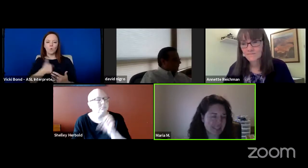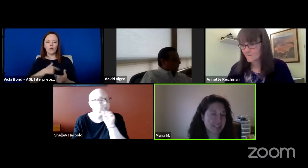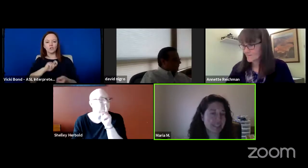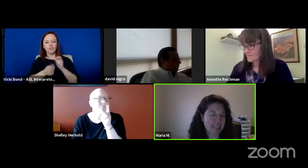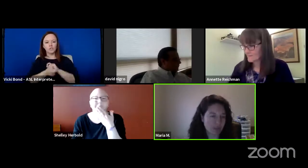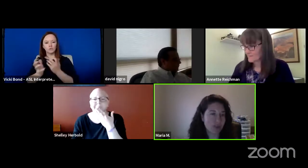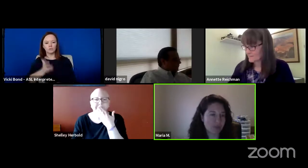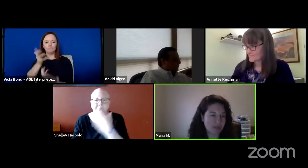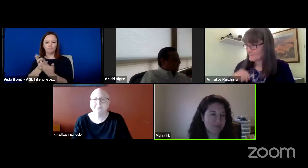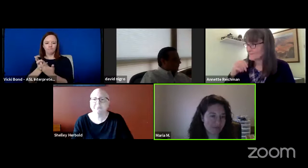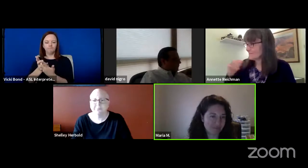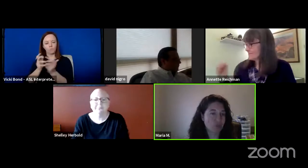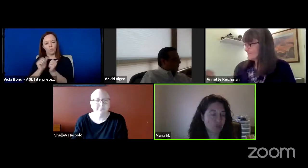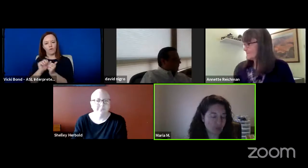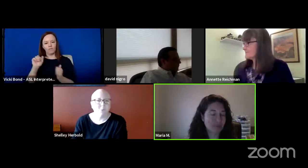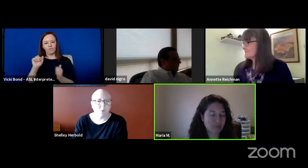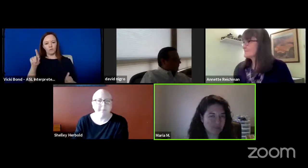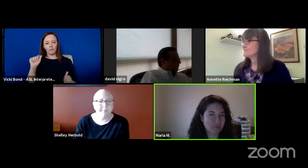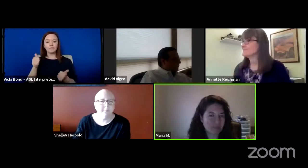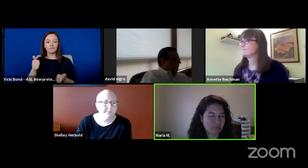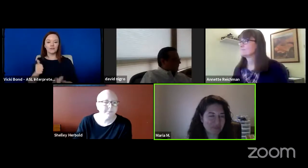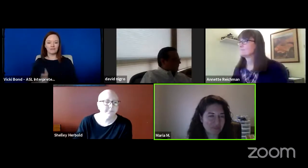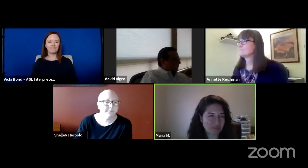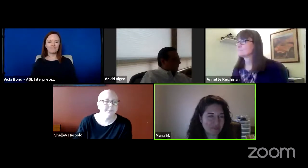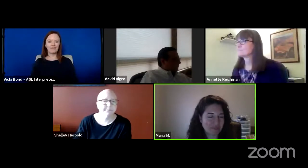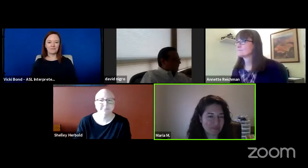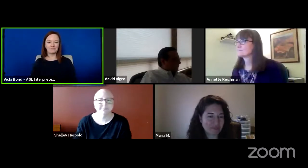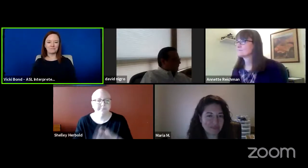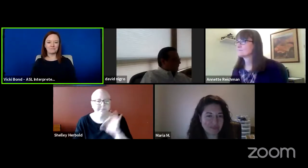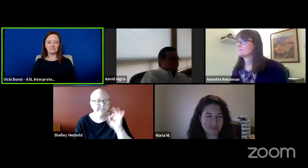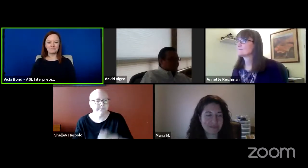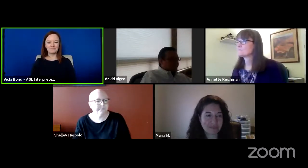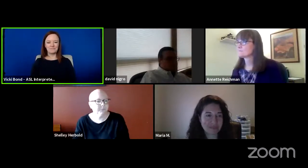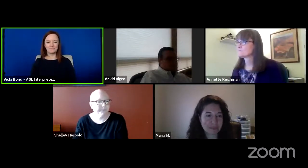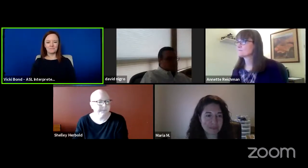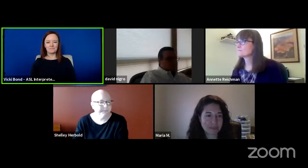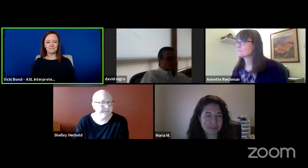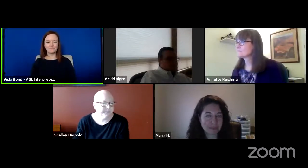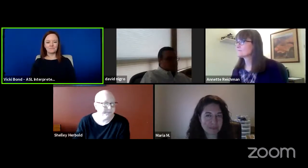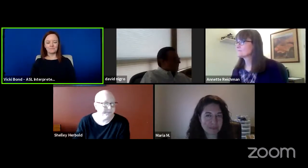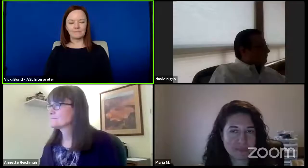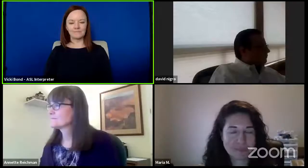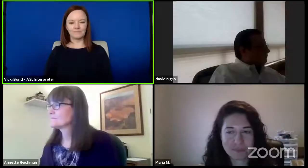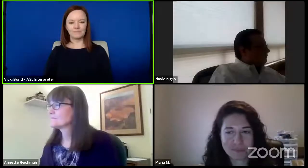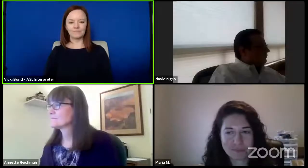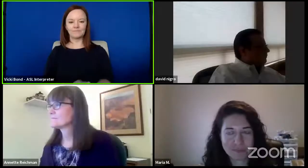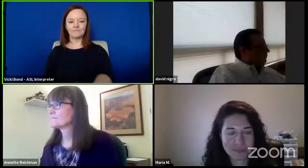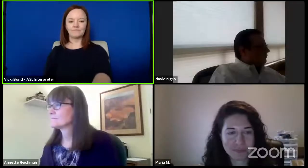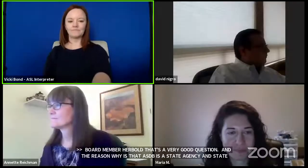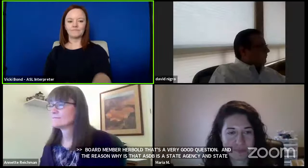make it consistent with those rules. Great, thank you.